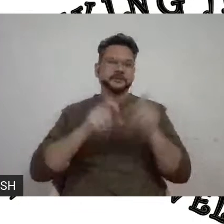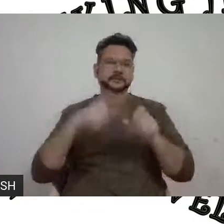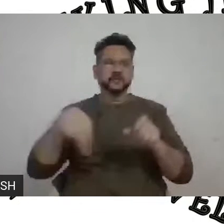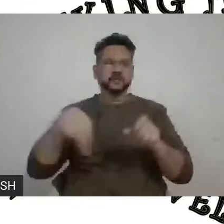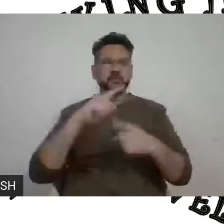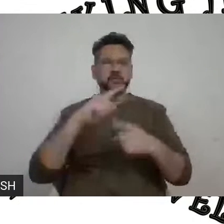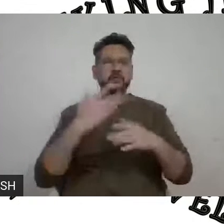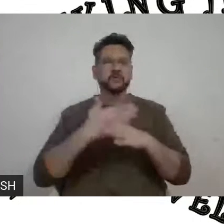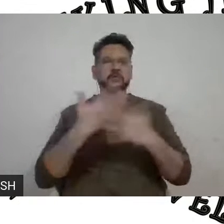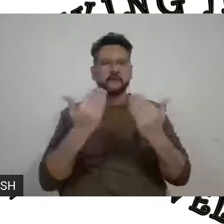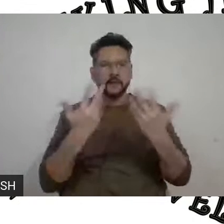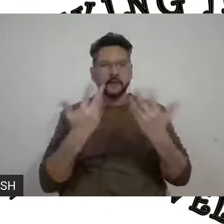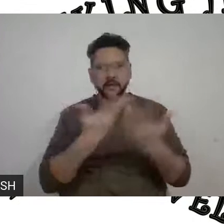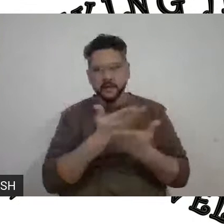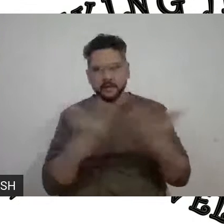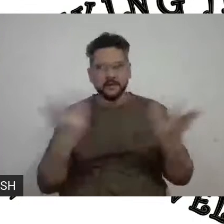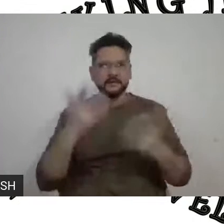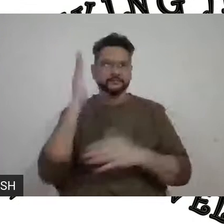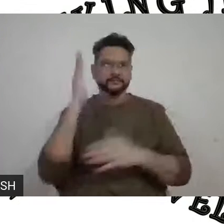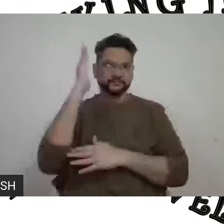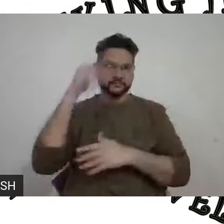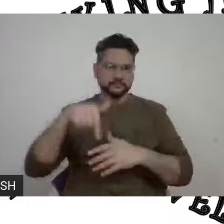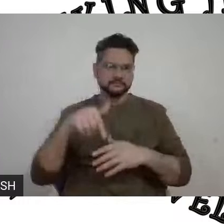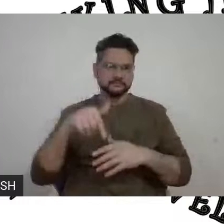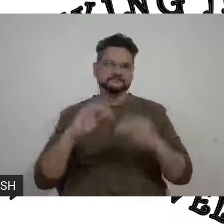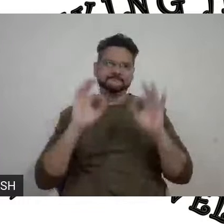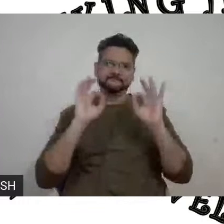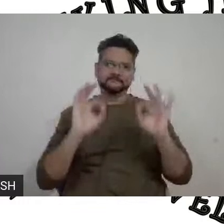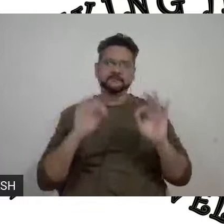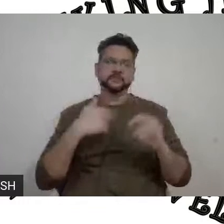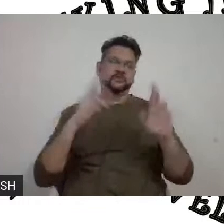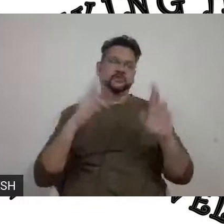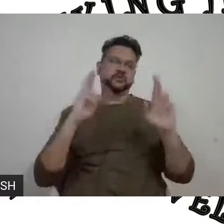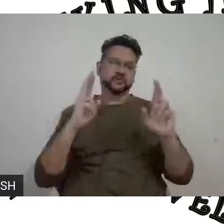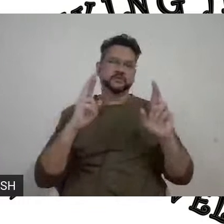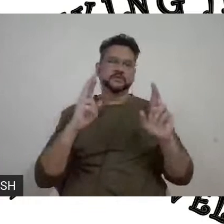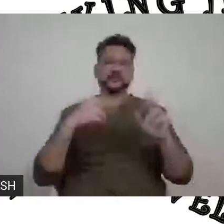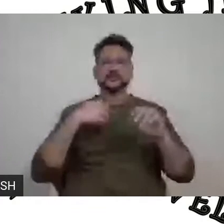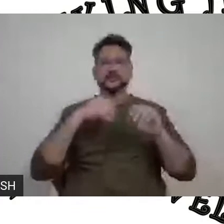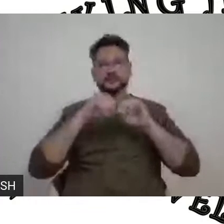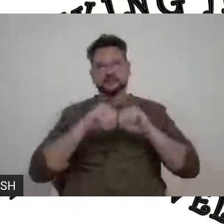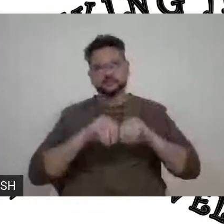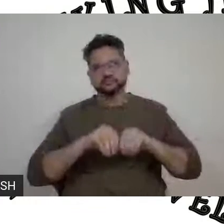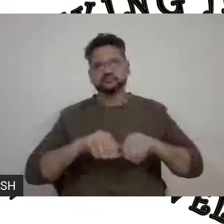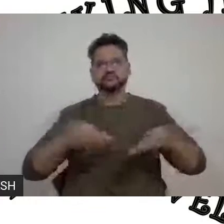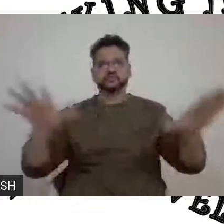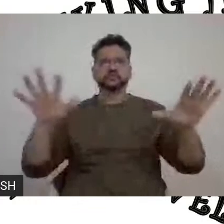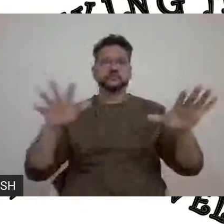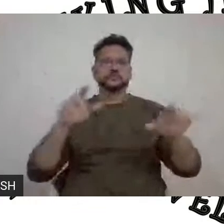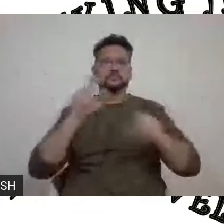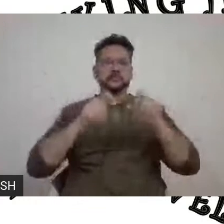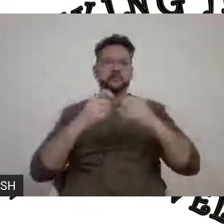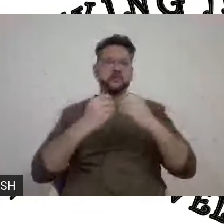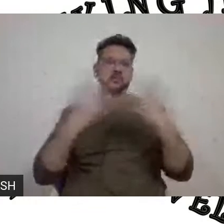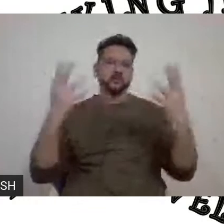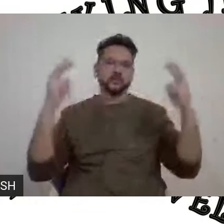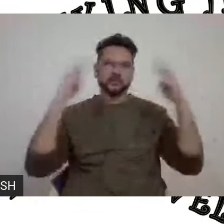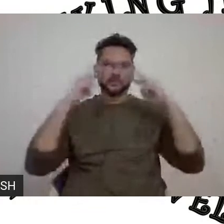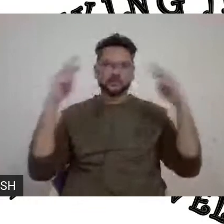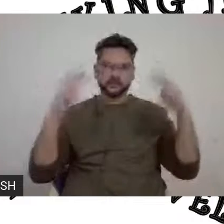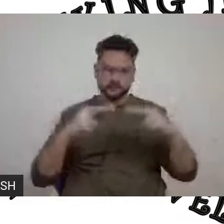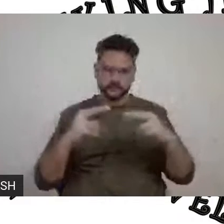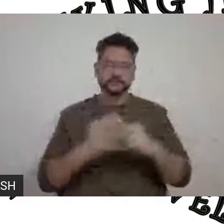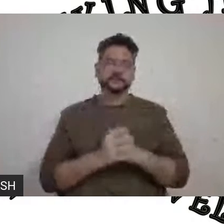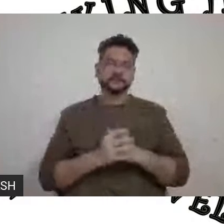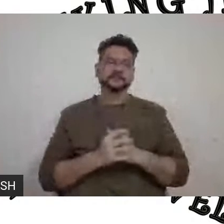I'm sure it will reach the maximum of the stakeholders and shall be beneficial for all. I heartily welcome Chief